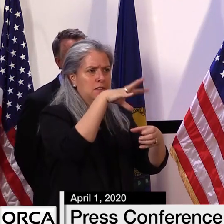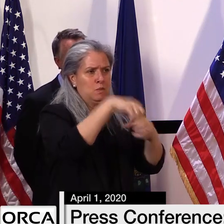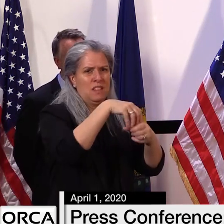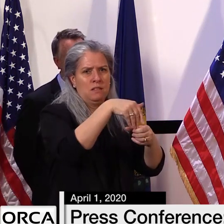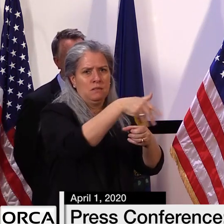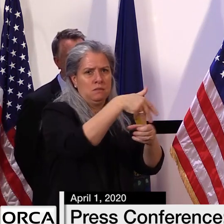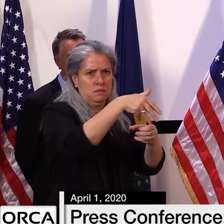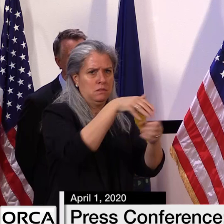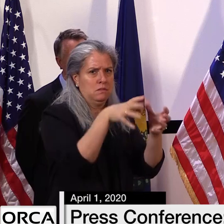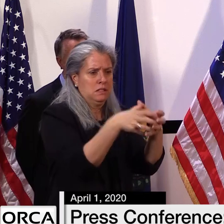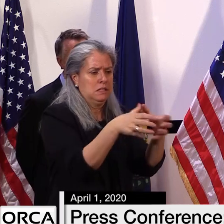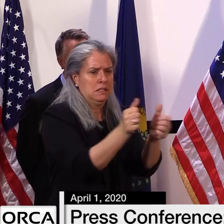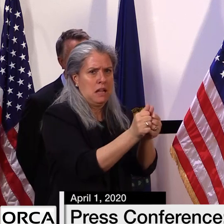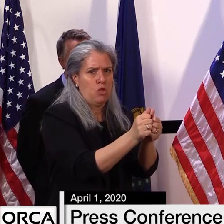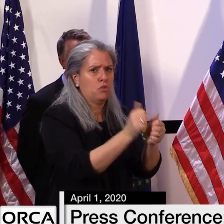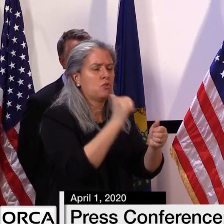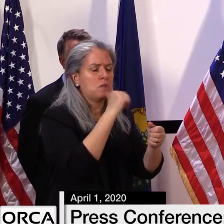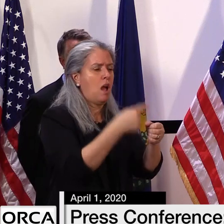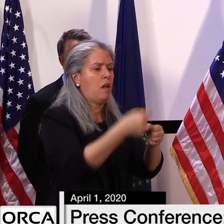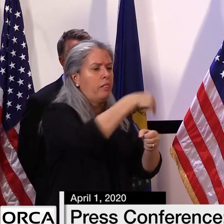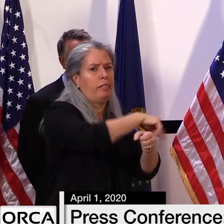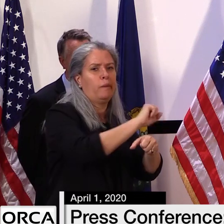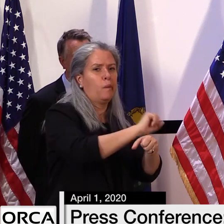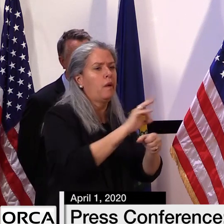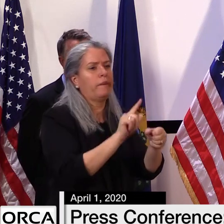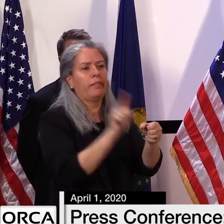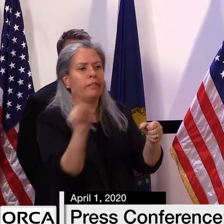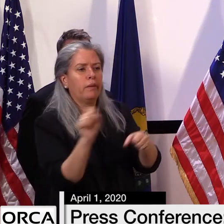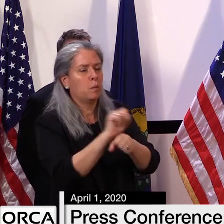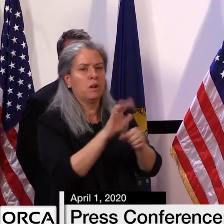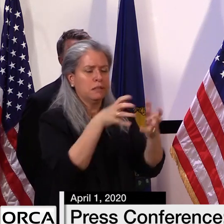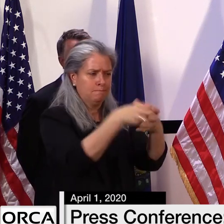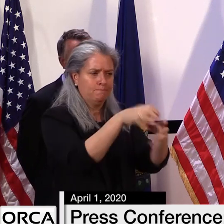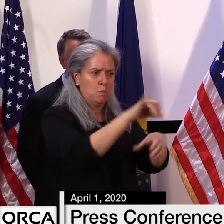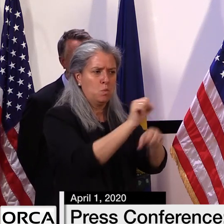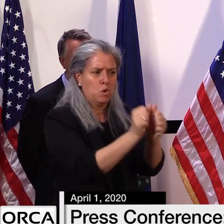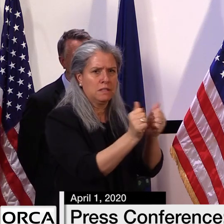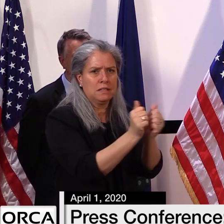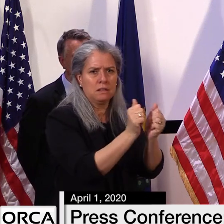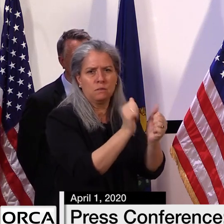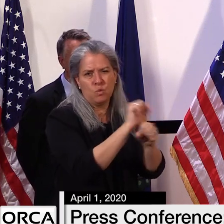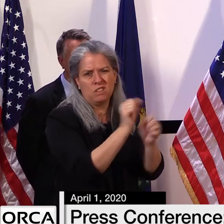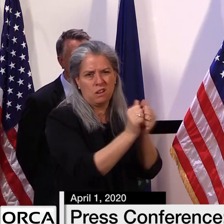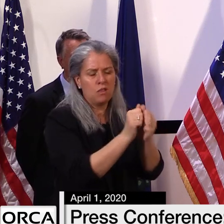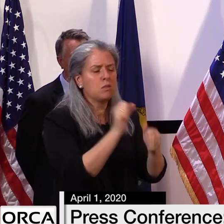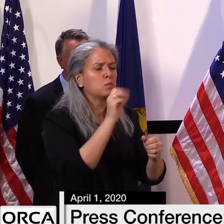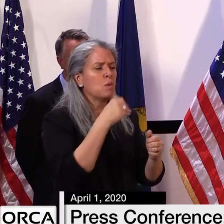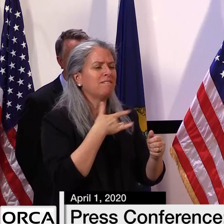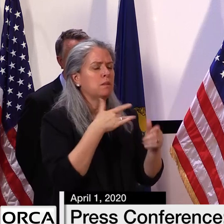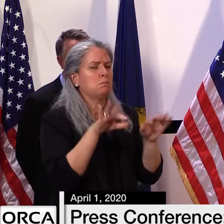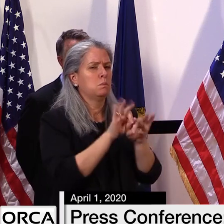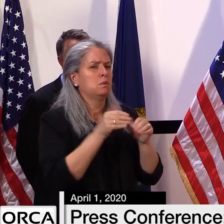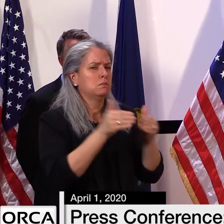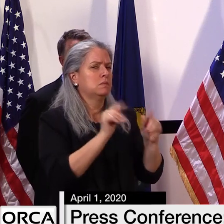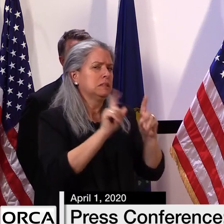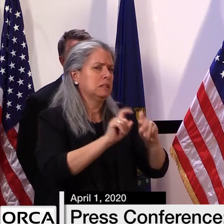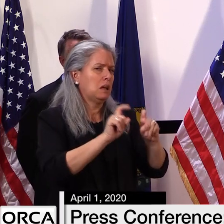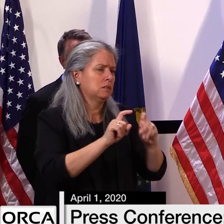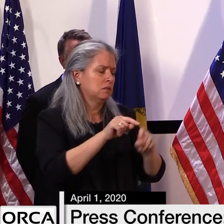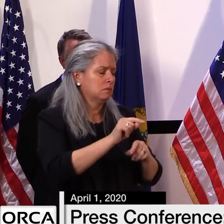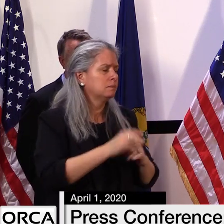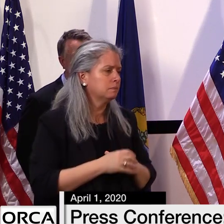one part of the facility to the other, that we had reached a point where it would be more important for us to test across the